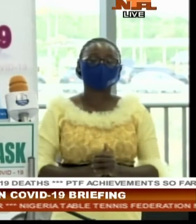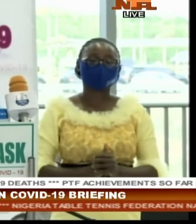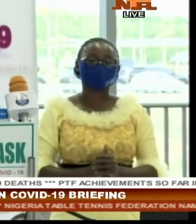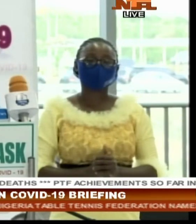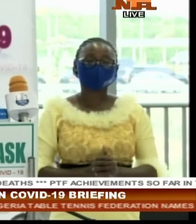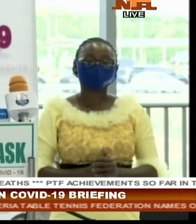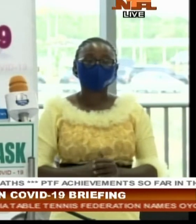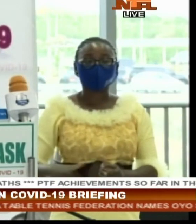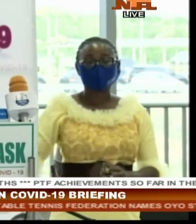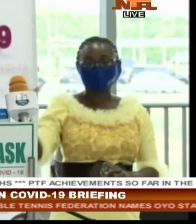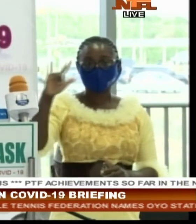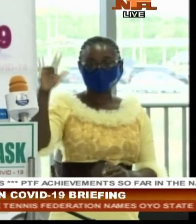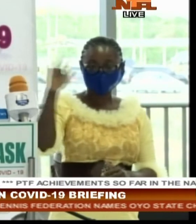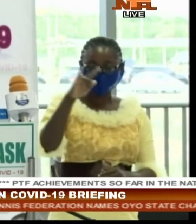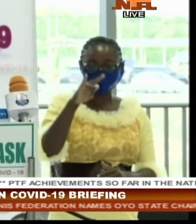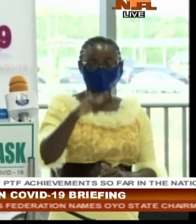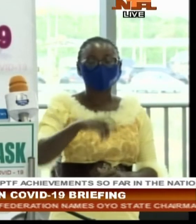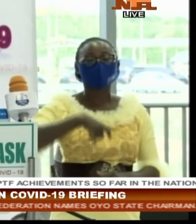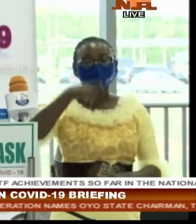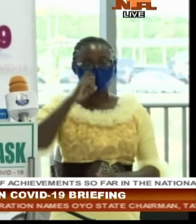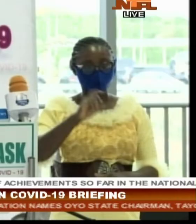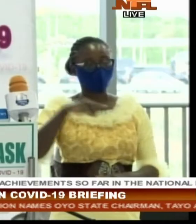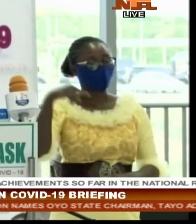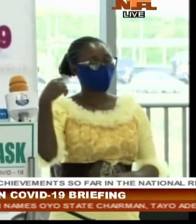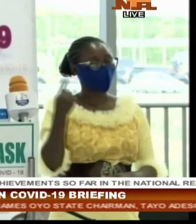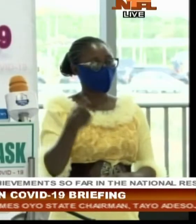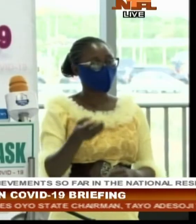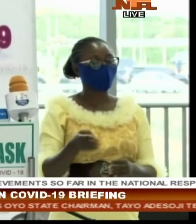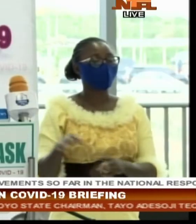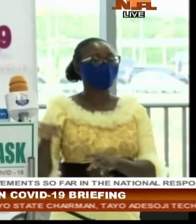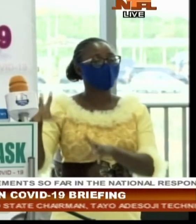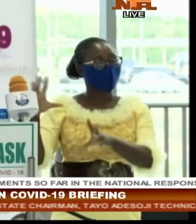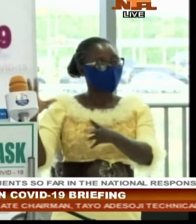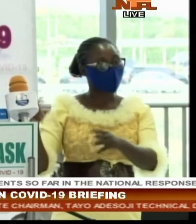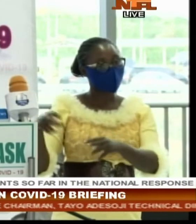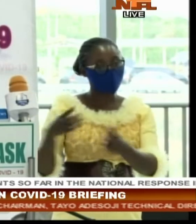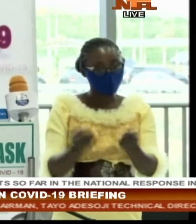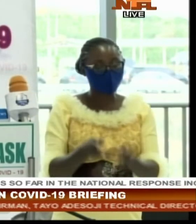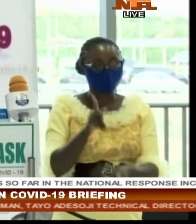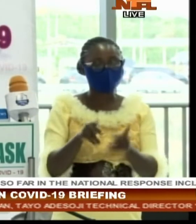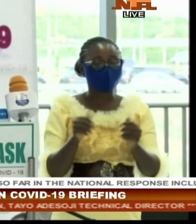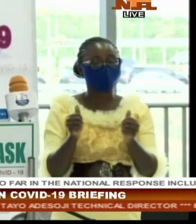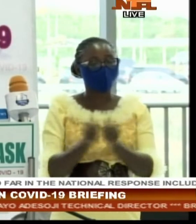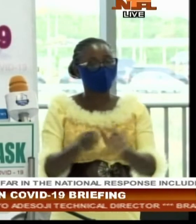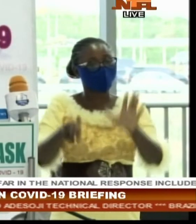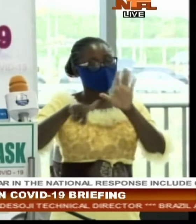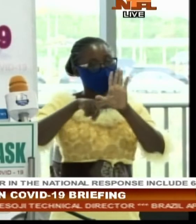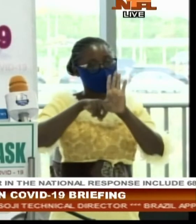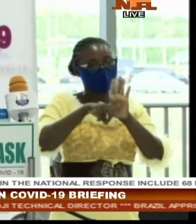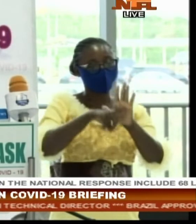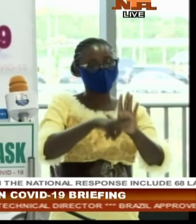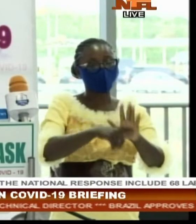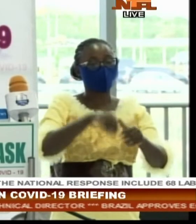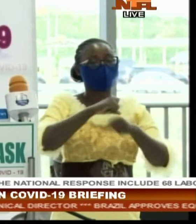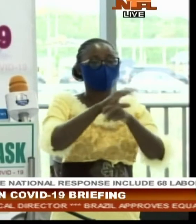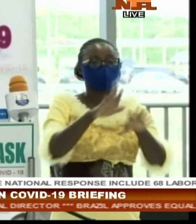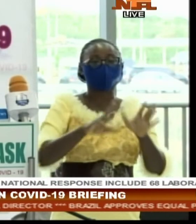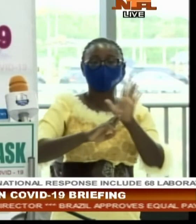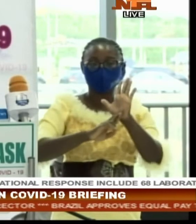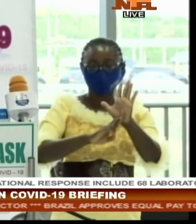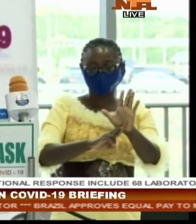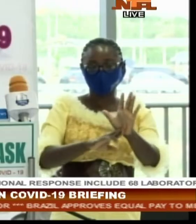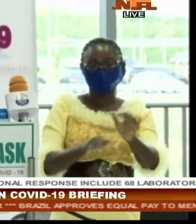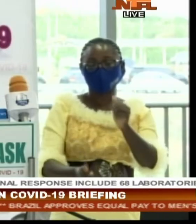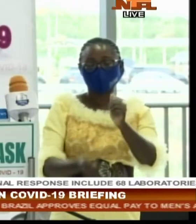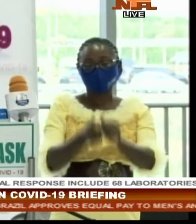And airlines must only board passengers with negative COVID-19 test results that were done within